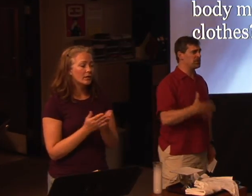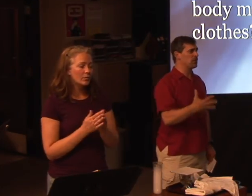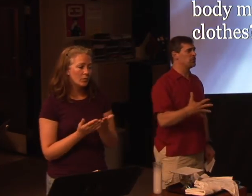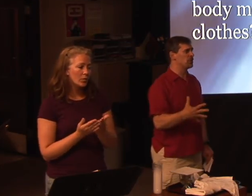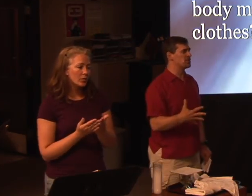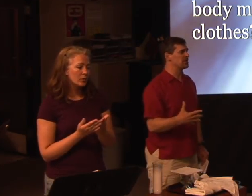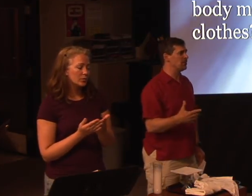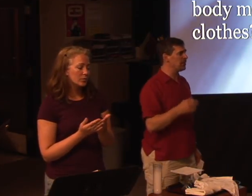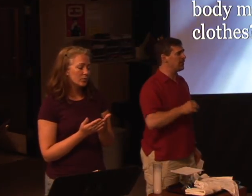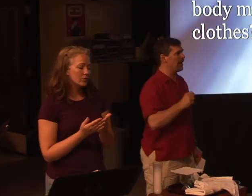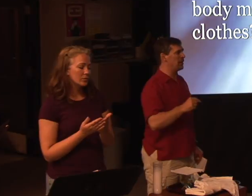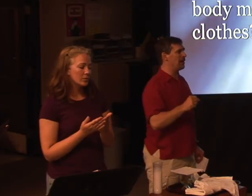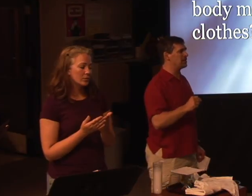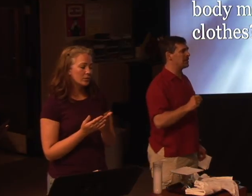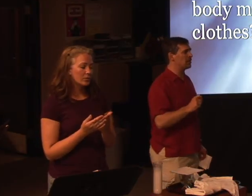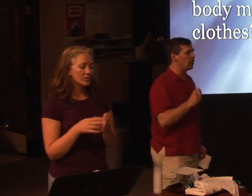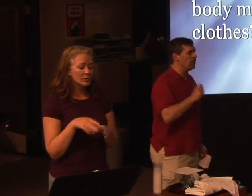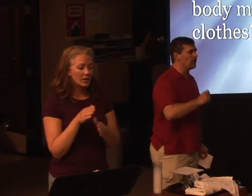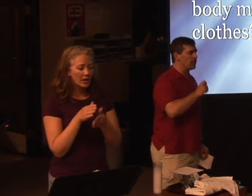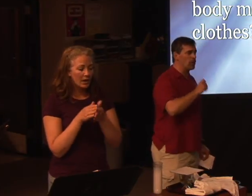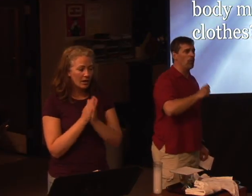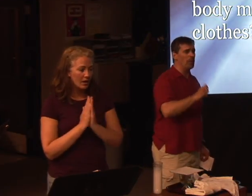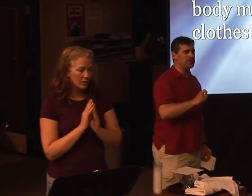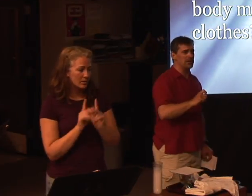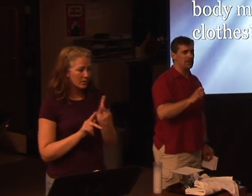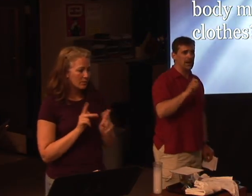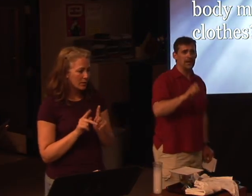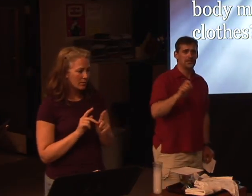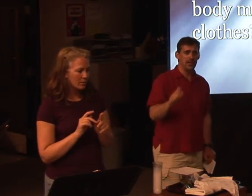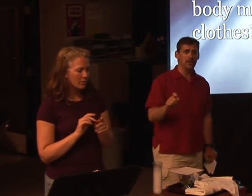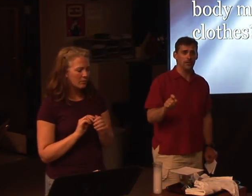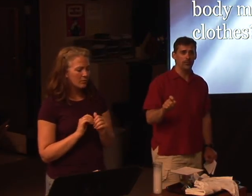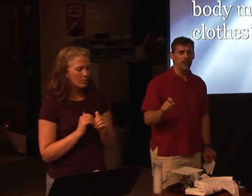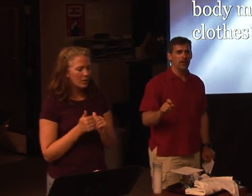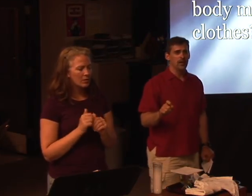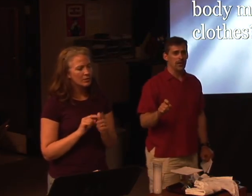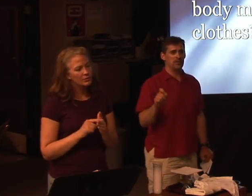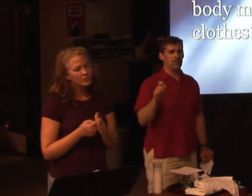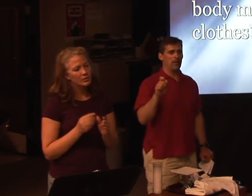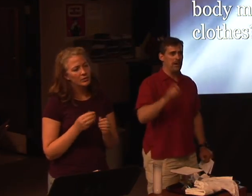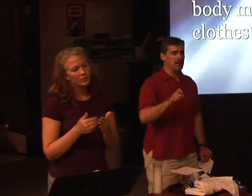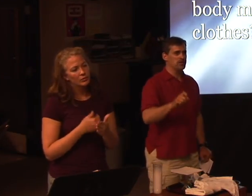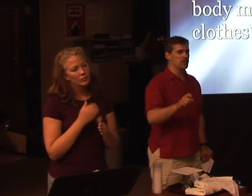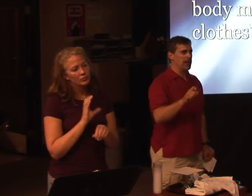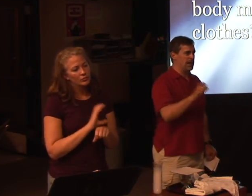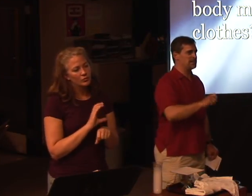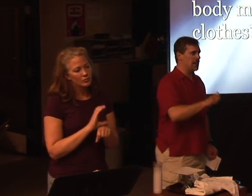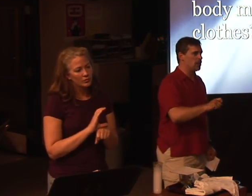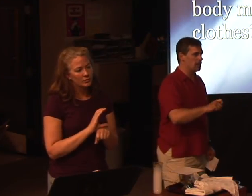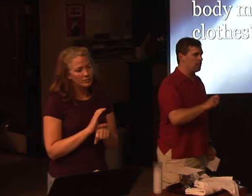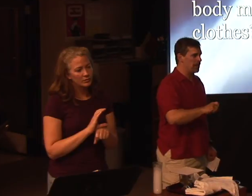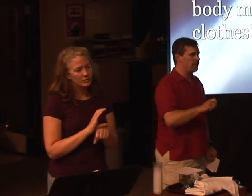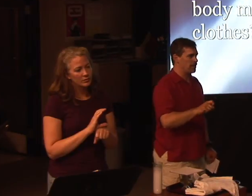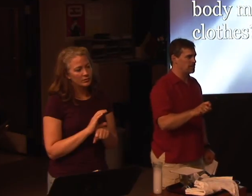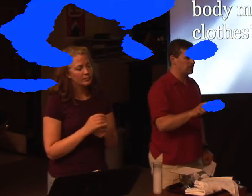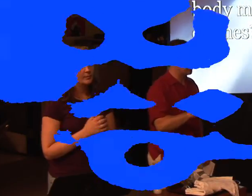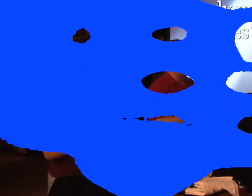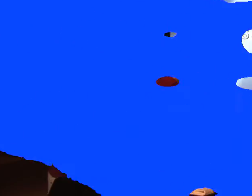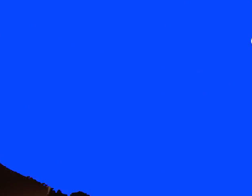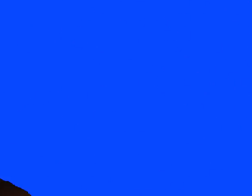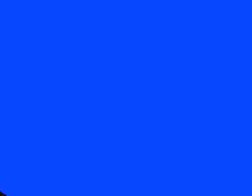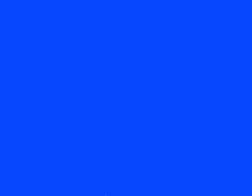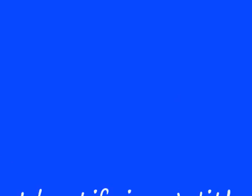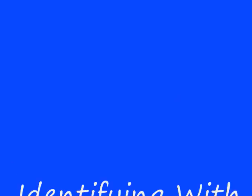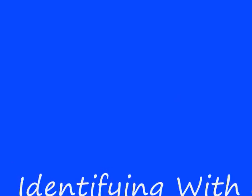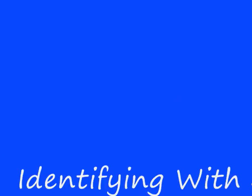asking people who started new churches, and what they found out is that their goal wasn't God's kingdom. It was about making sure they had a salary and benefits.